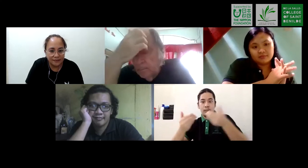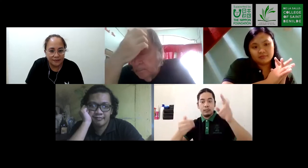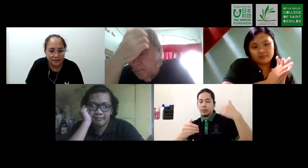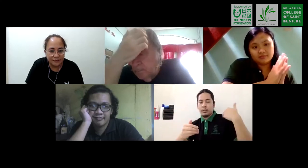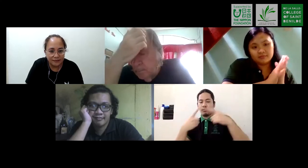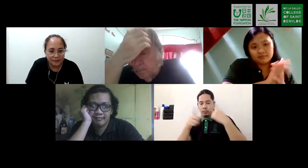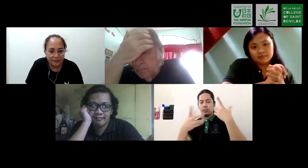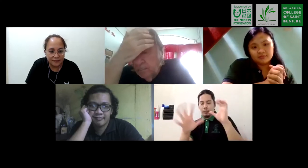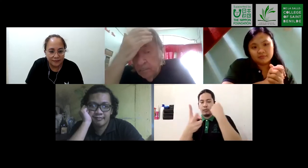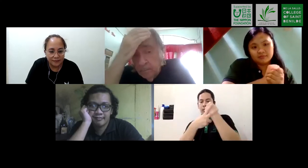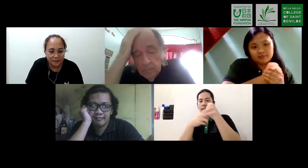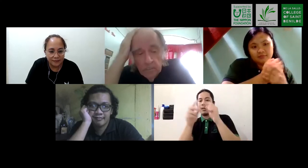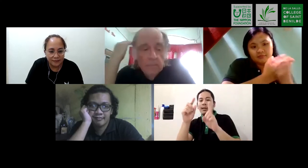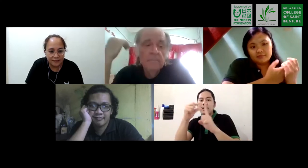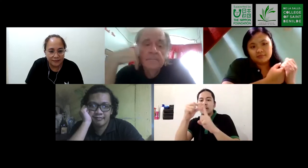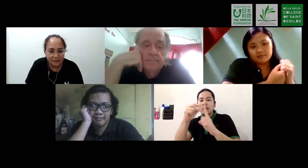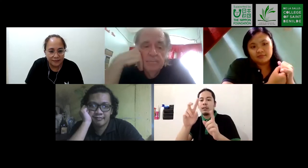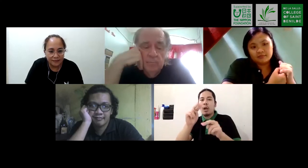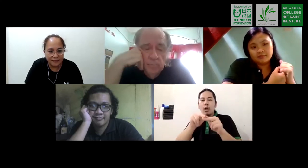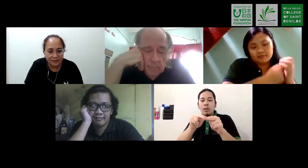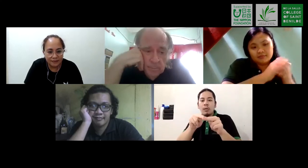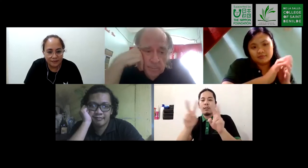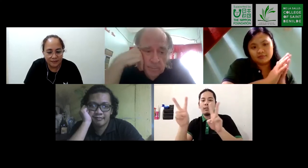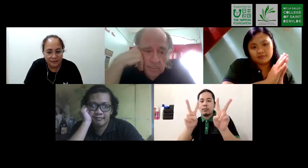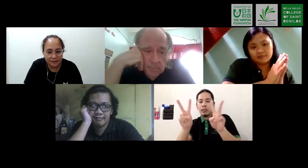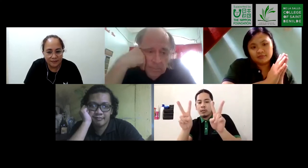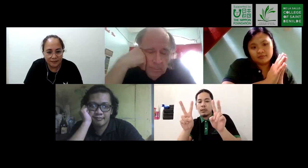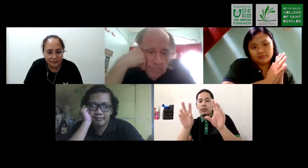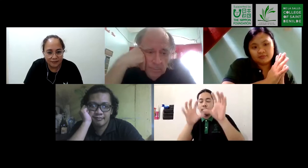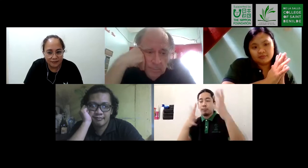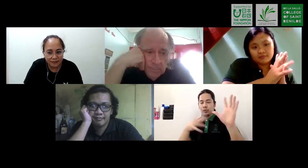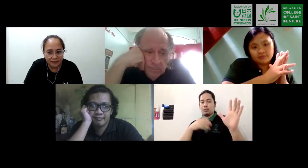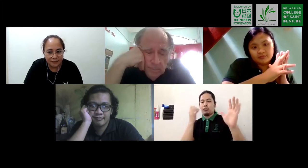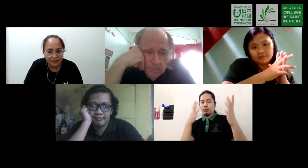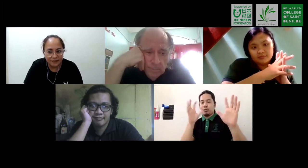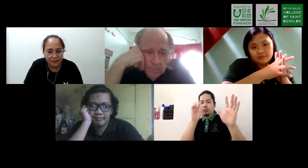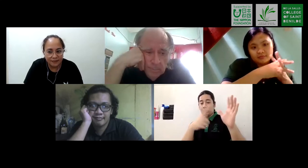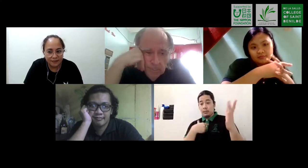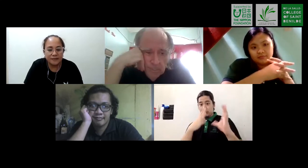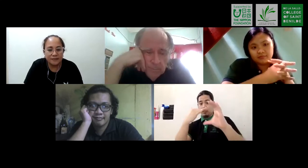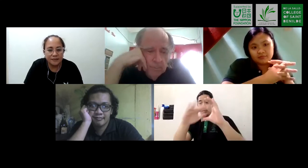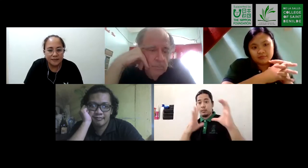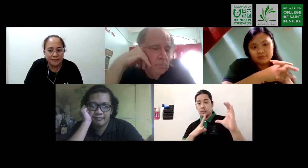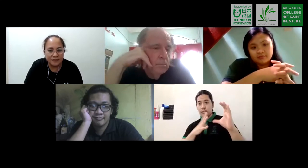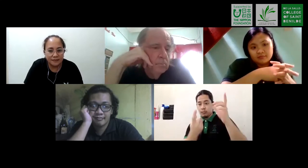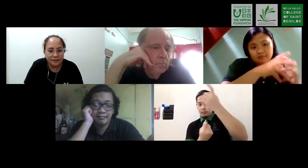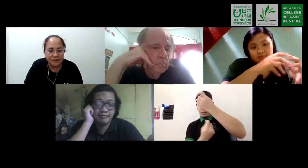lesson 1. I'll put it in separate documents, but the nouns and